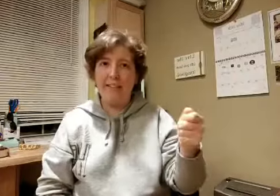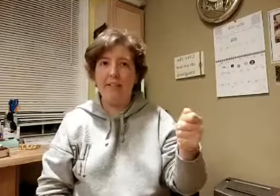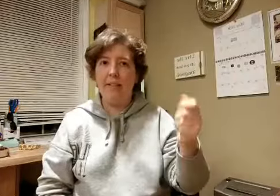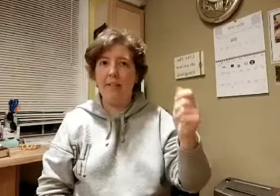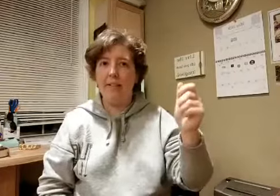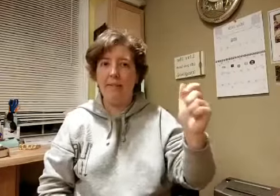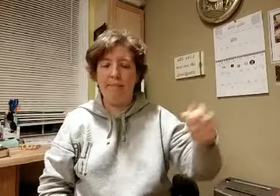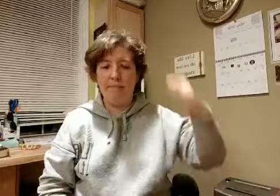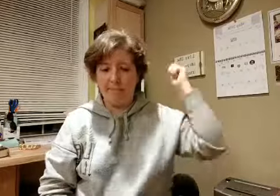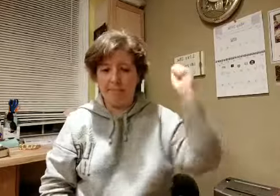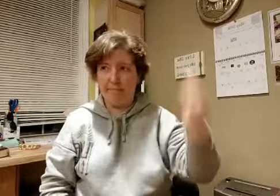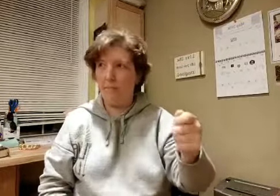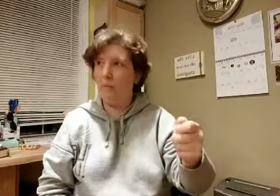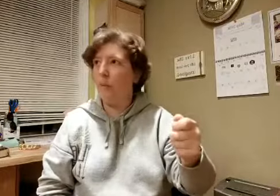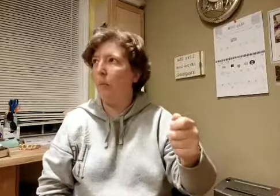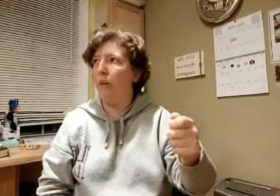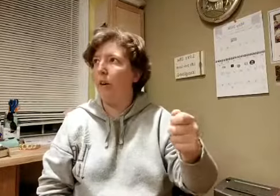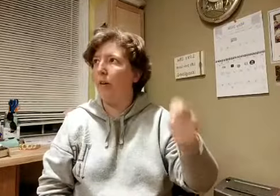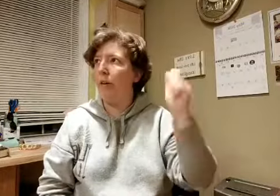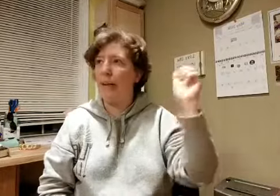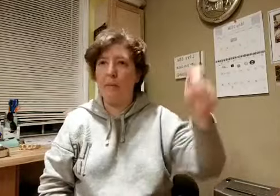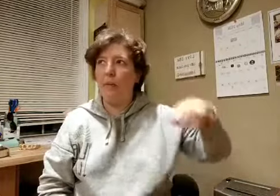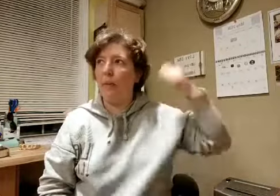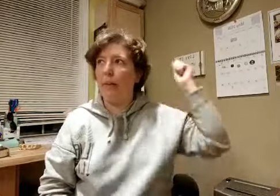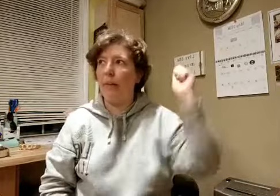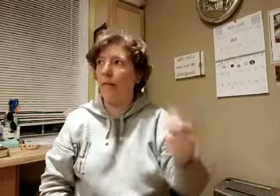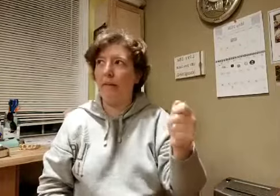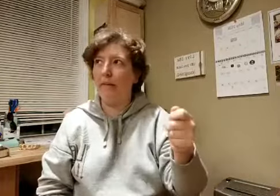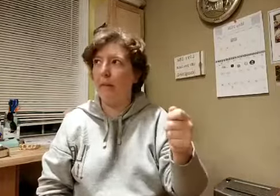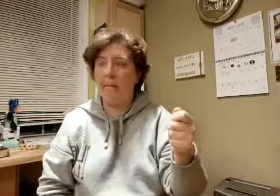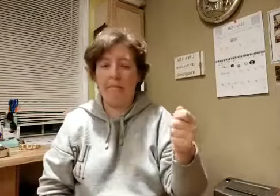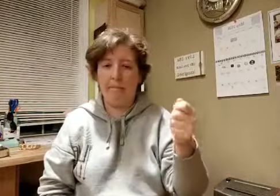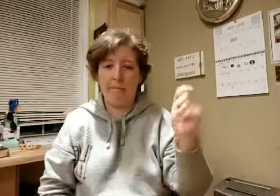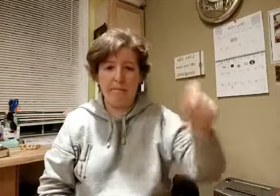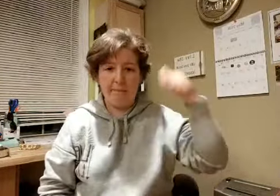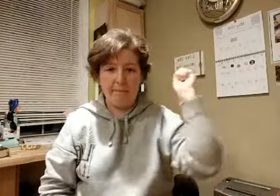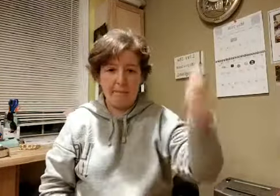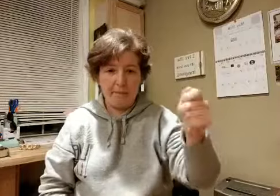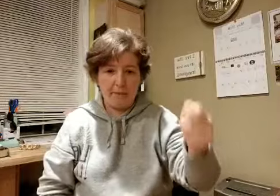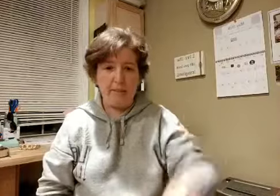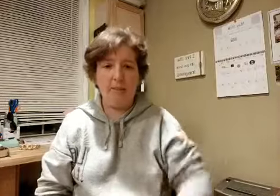It's his, what do you call it, hammer thing? I don't know.